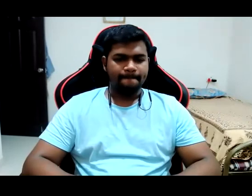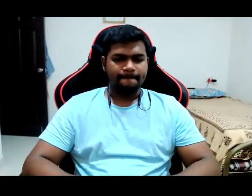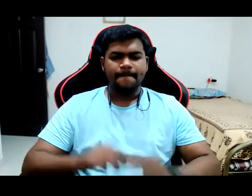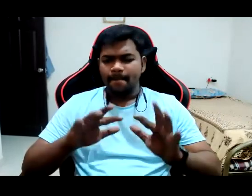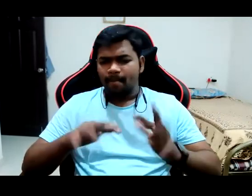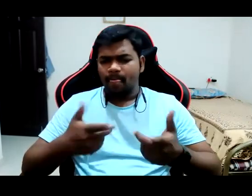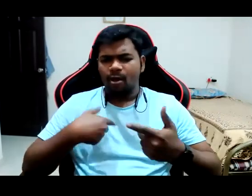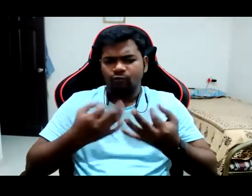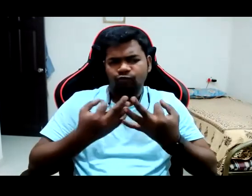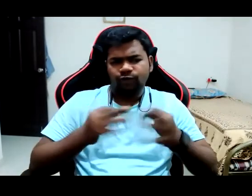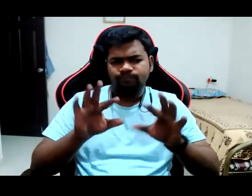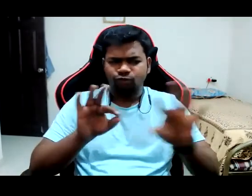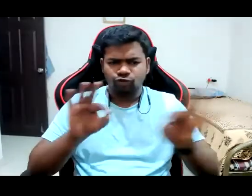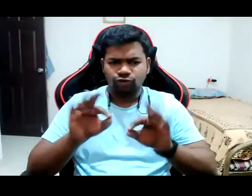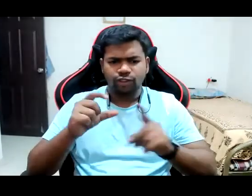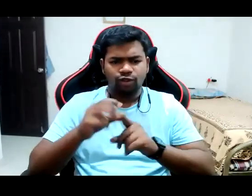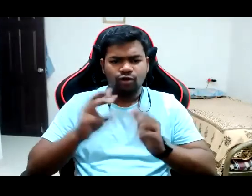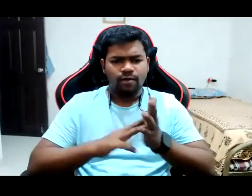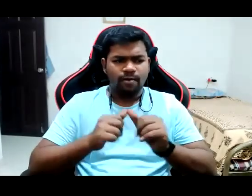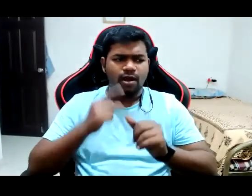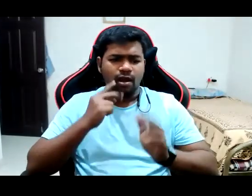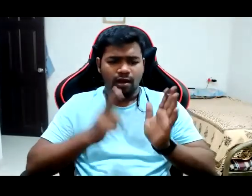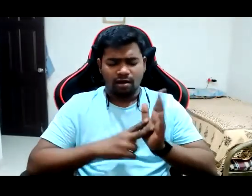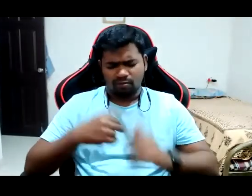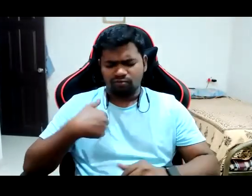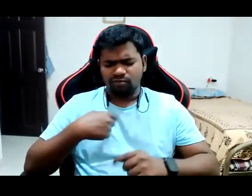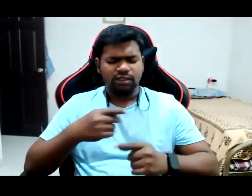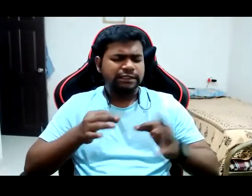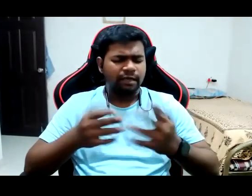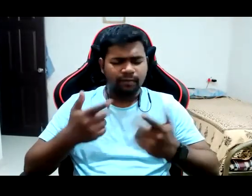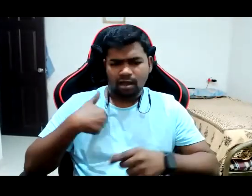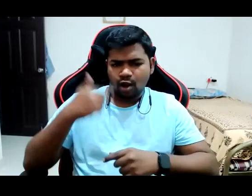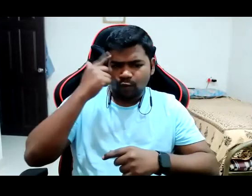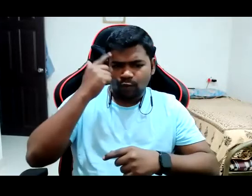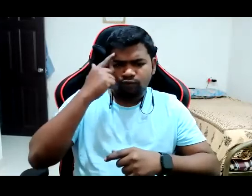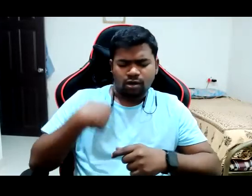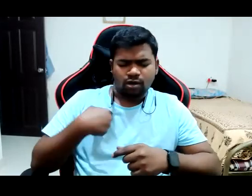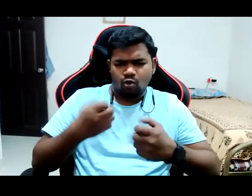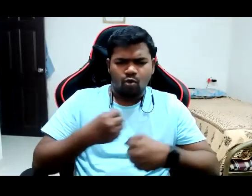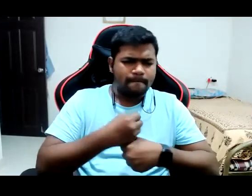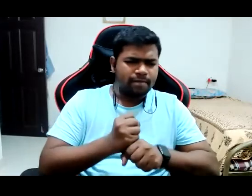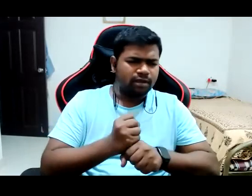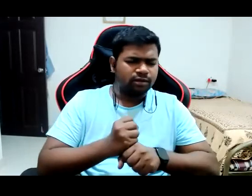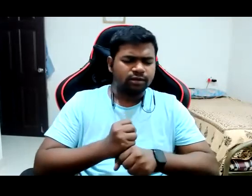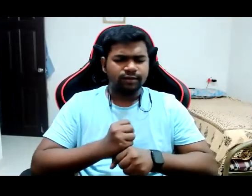we to choose the domain? For example, let's say I know that we need to build something,